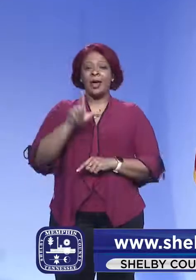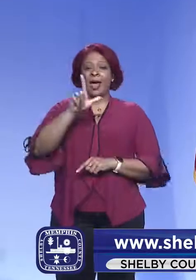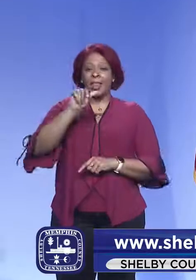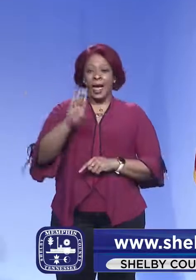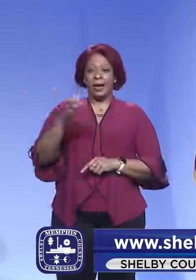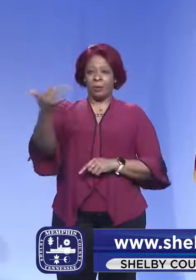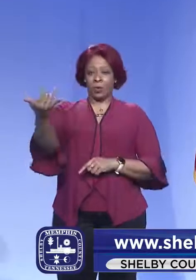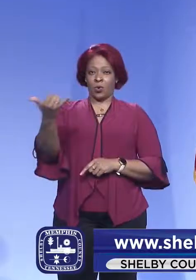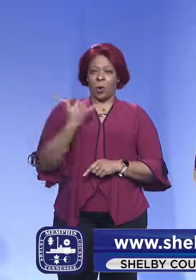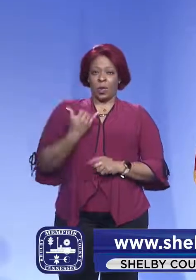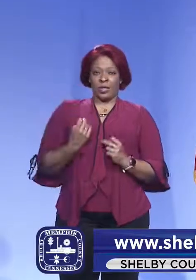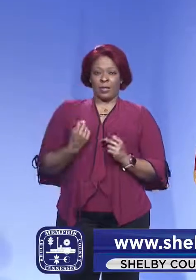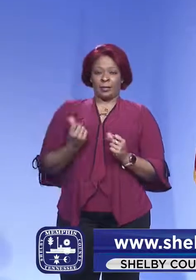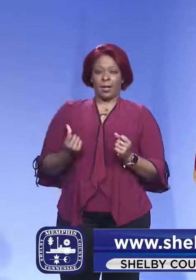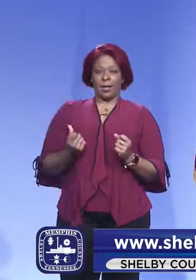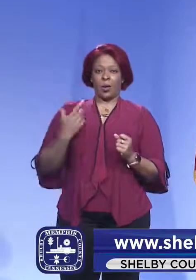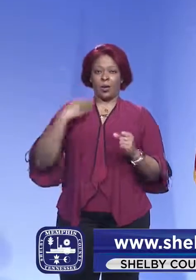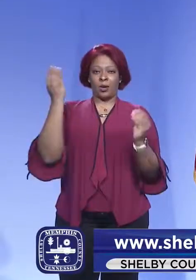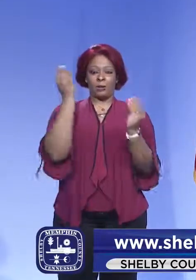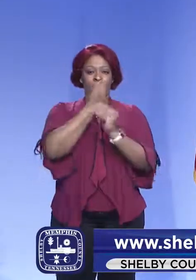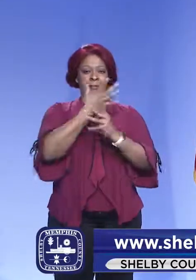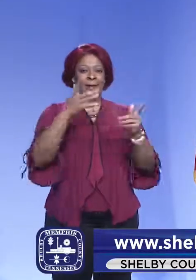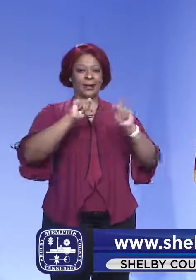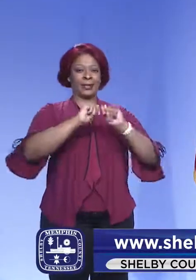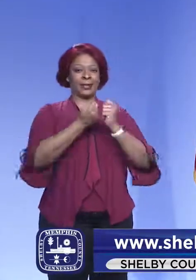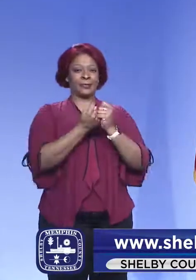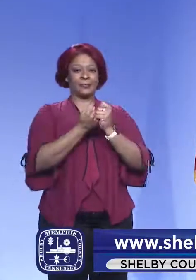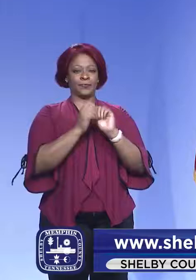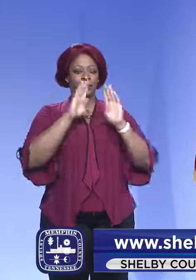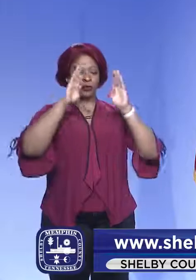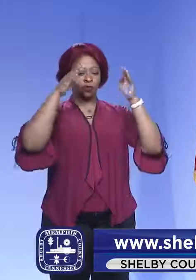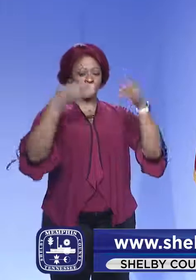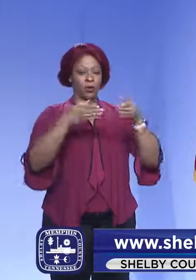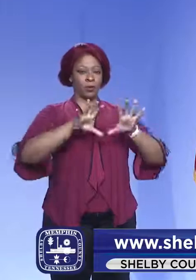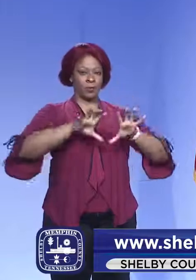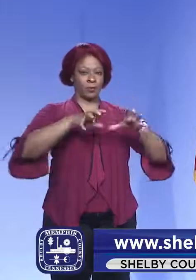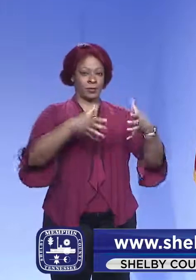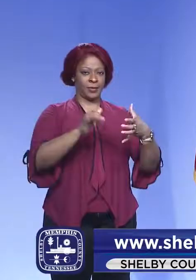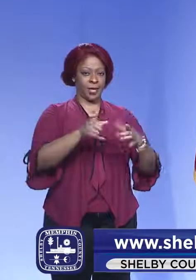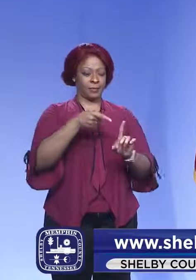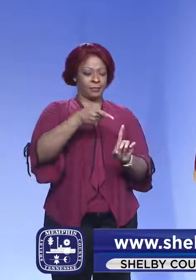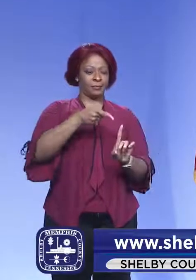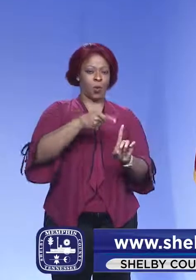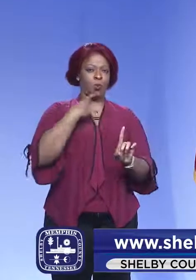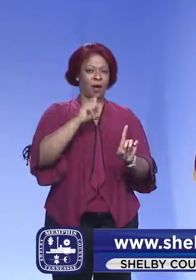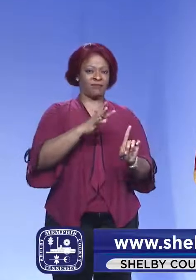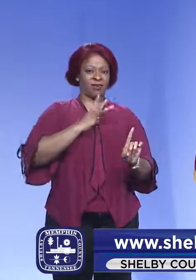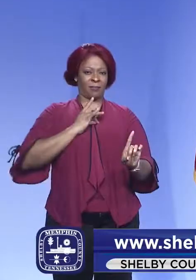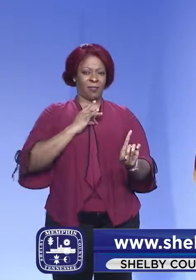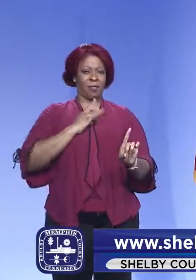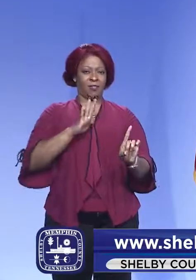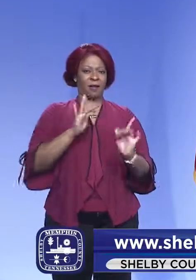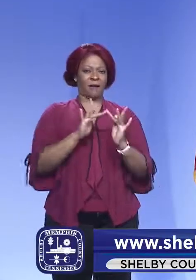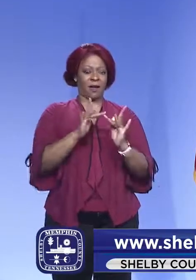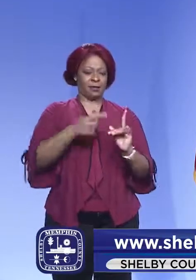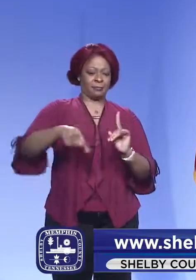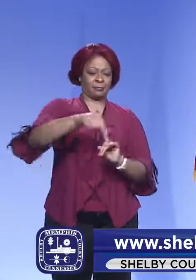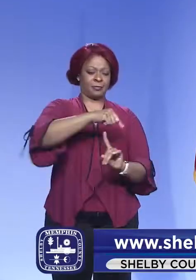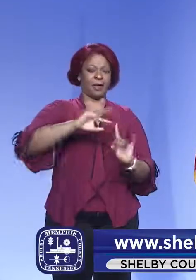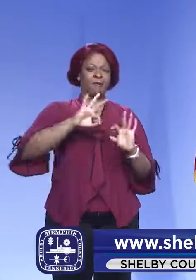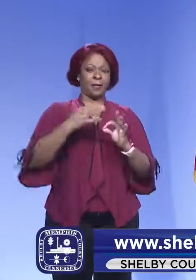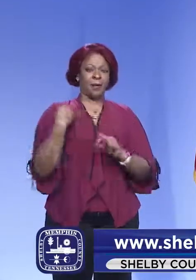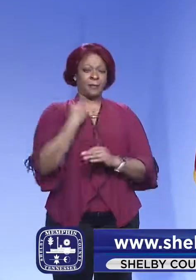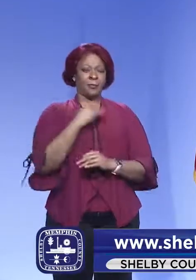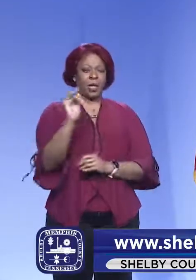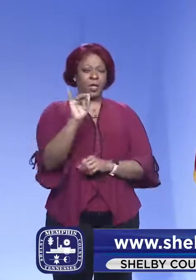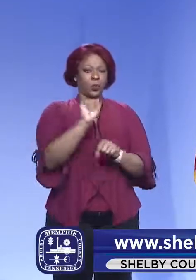call us, and then we will deploy a strike team to focus on that individual and their immediate contacts, which would be family members